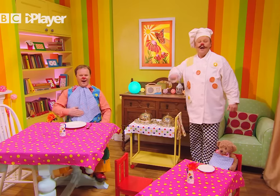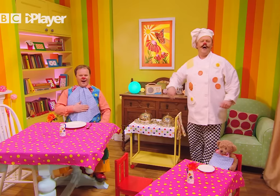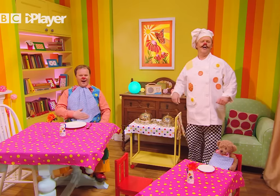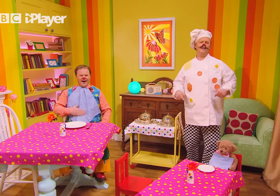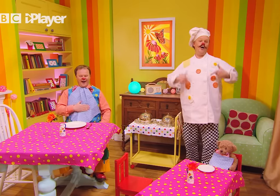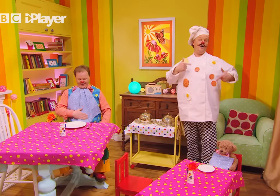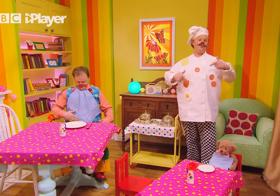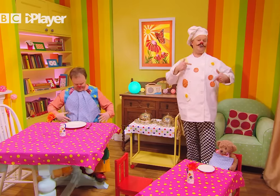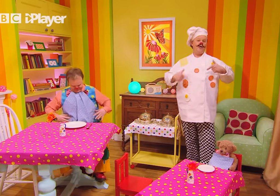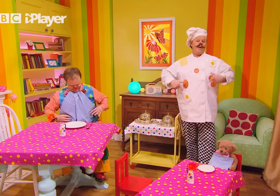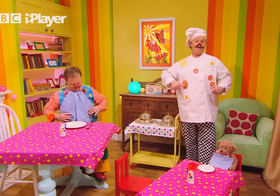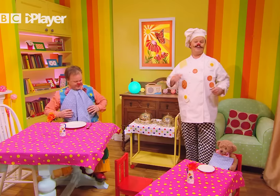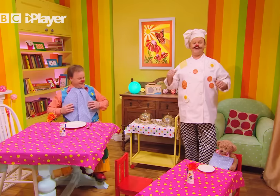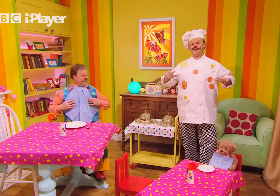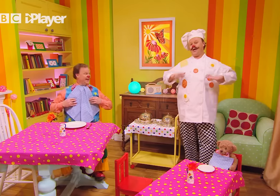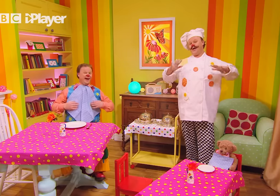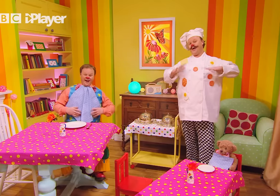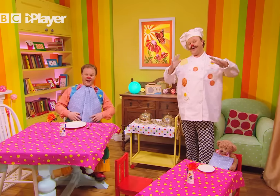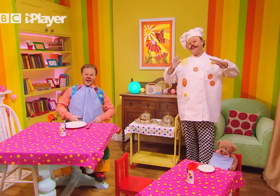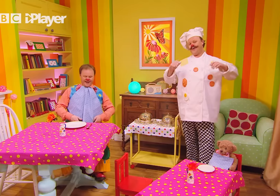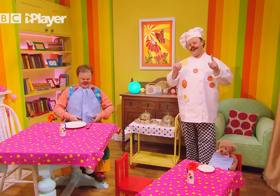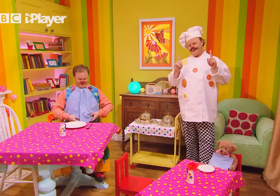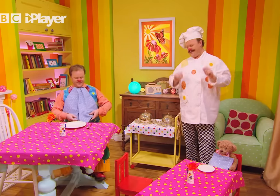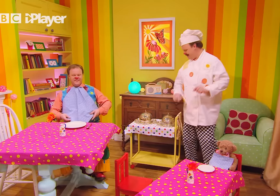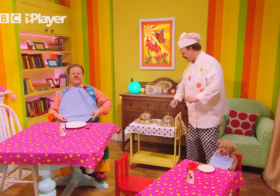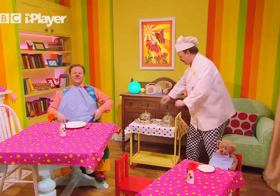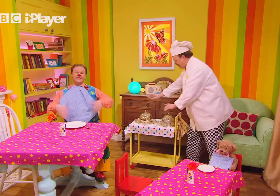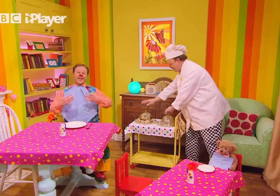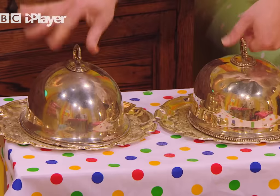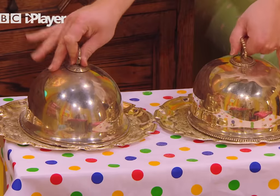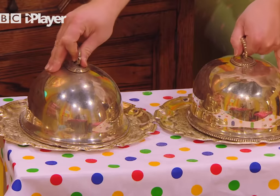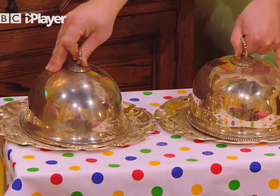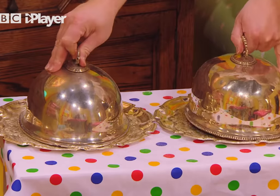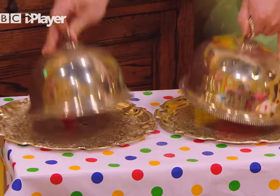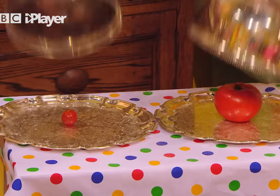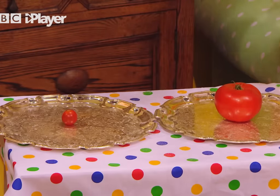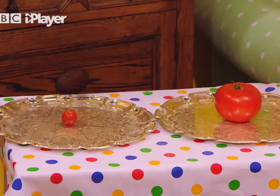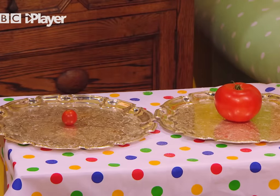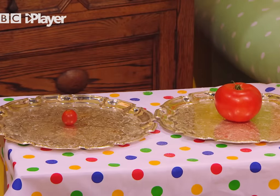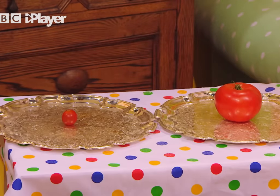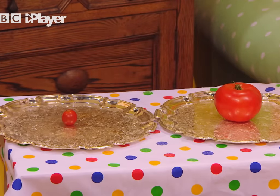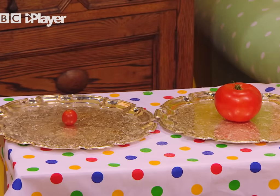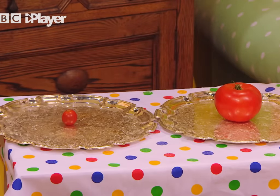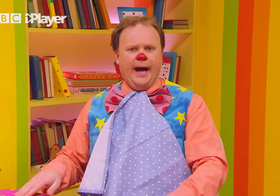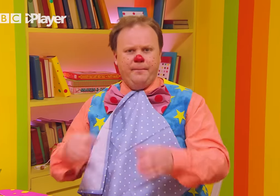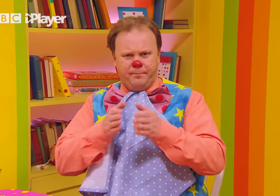ha! A lunch is served. Ta-da! A